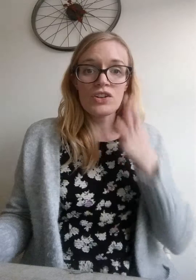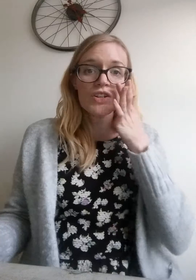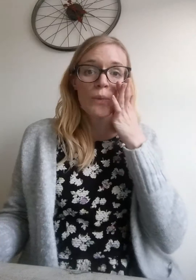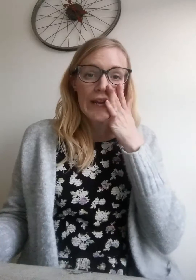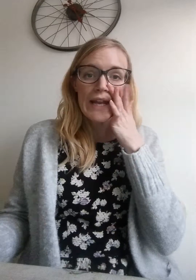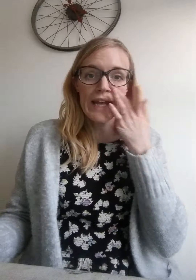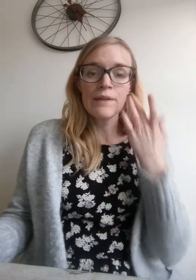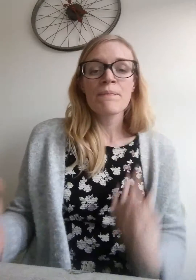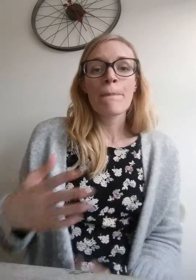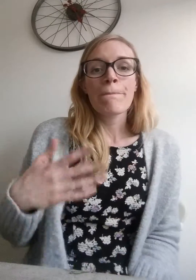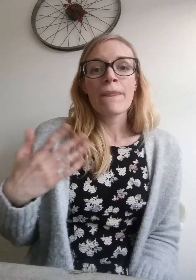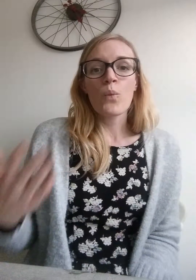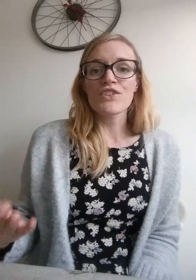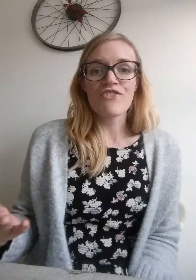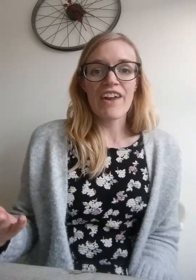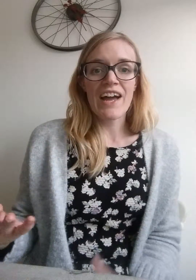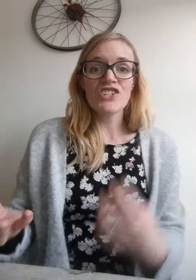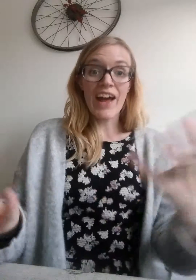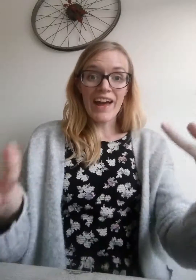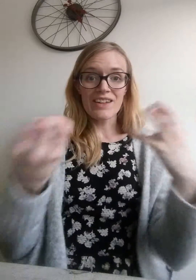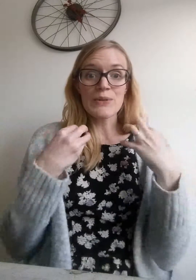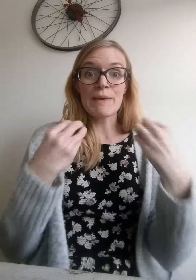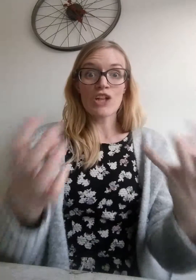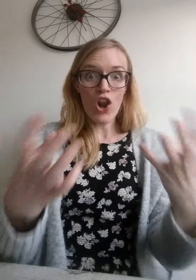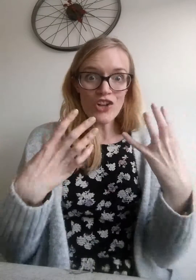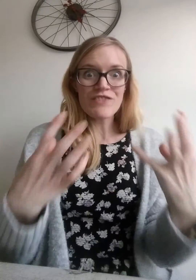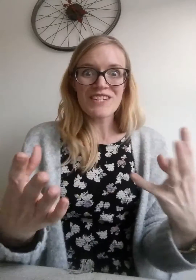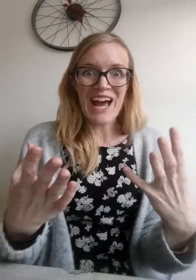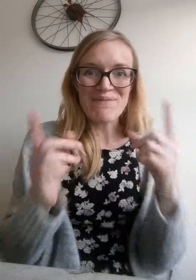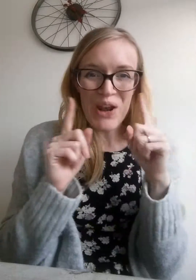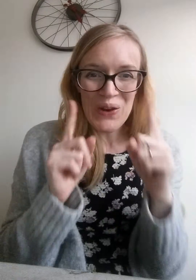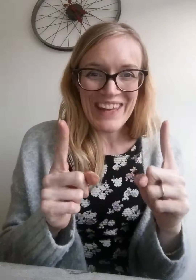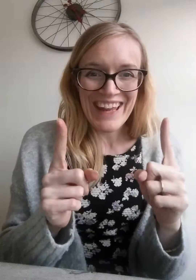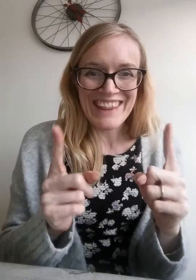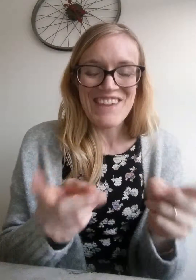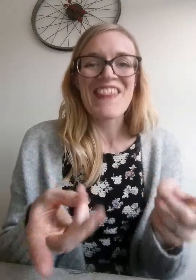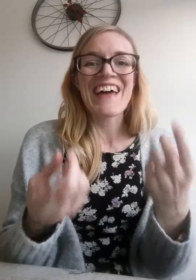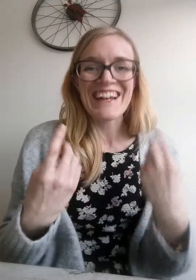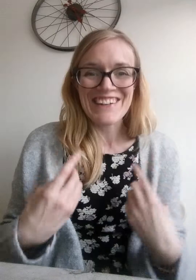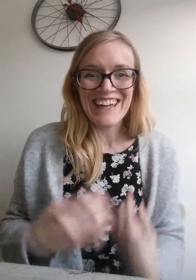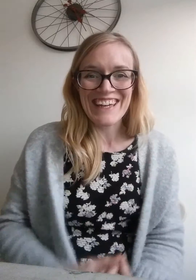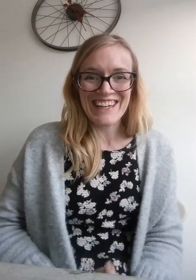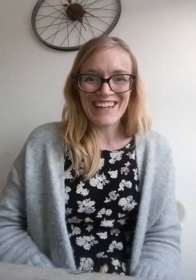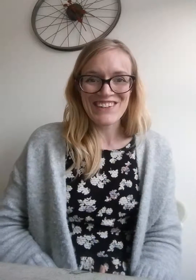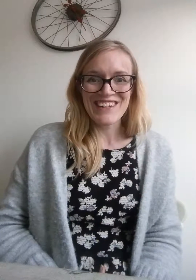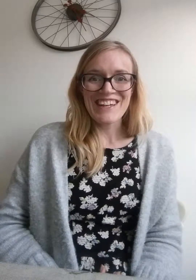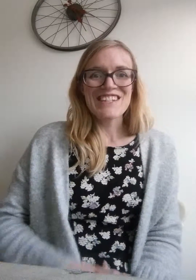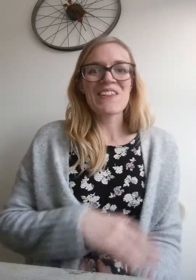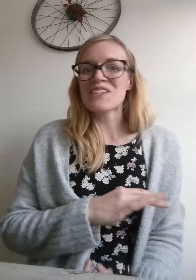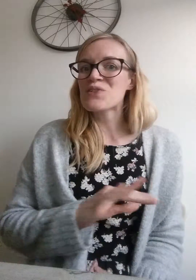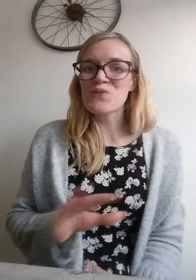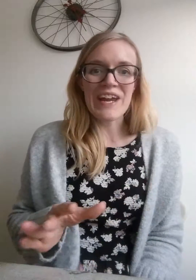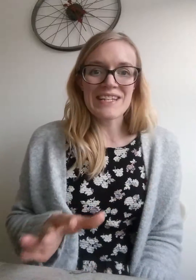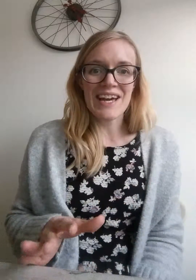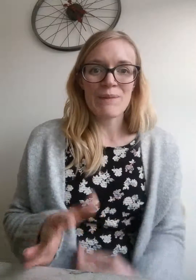and you're weaning, once they're on a high chair, you spend a lot of time looking at them and they're looking at you. So that's a great time